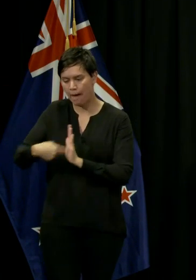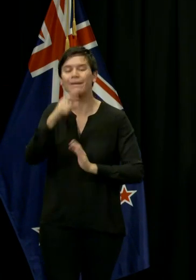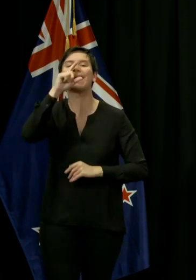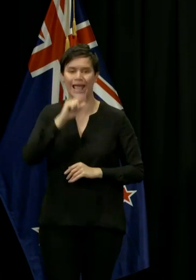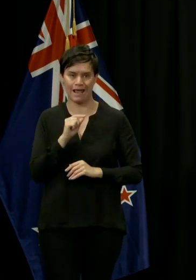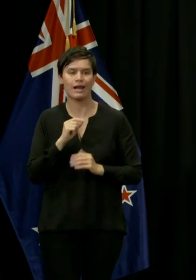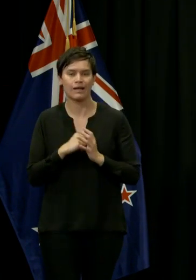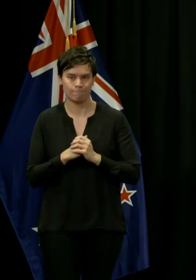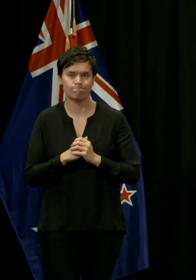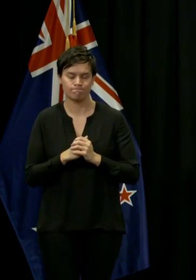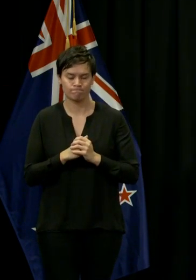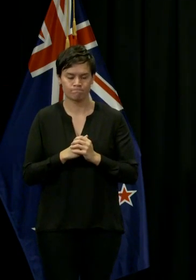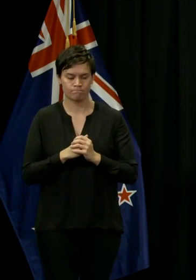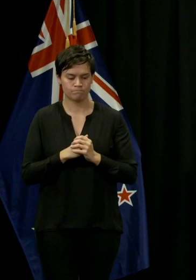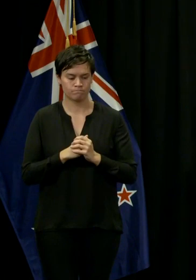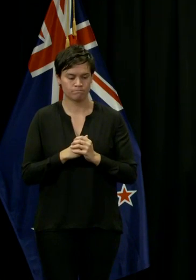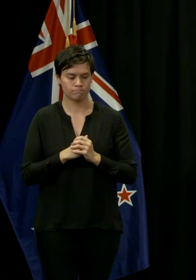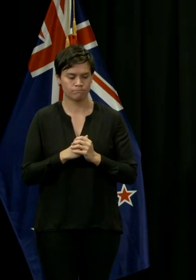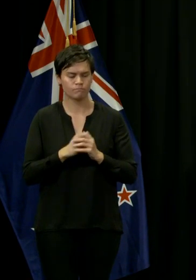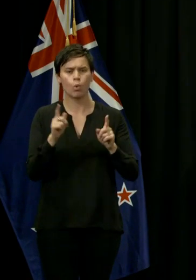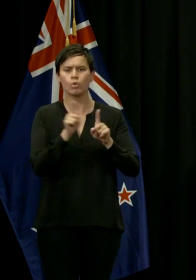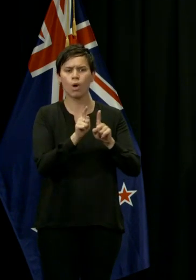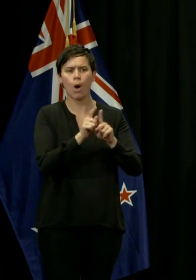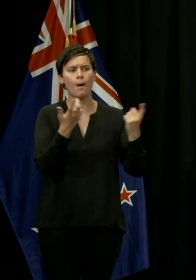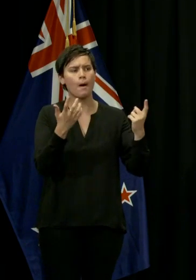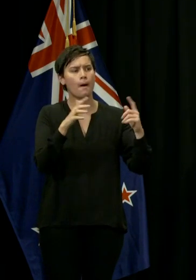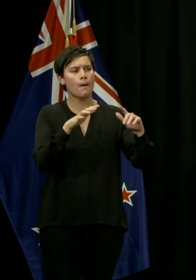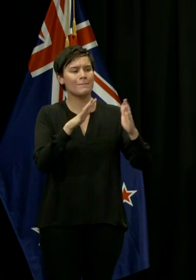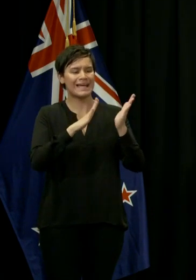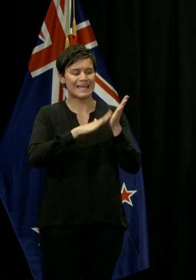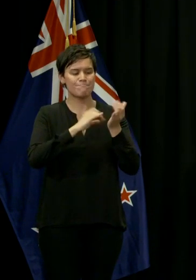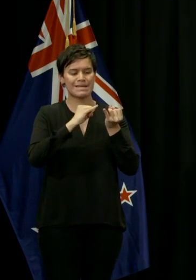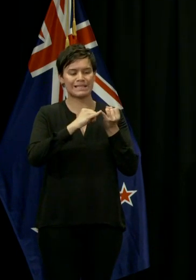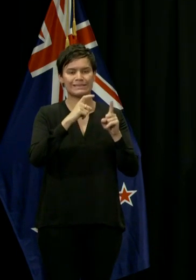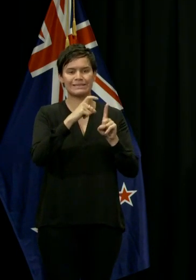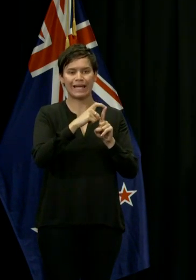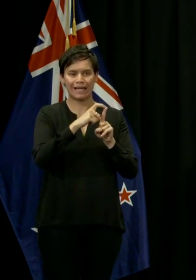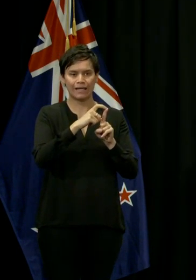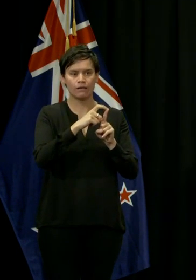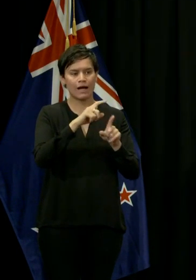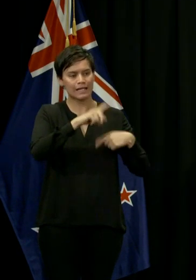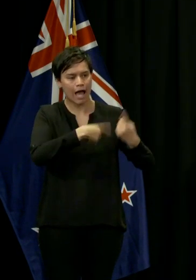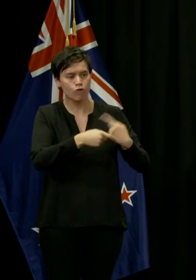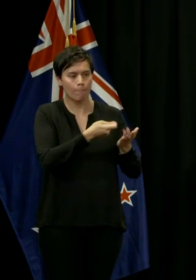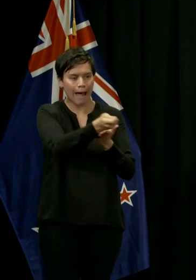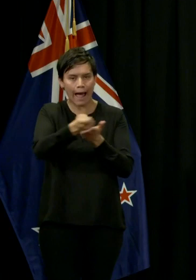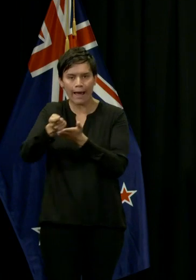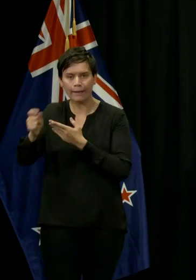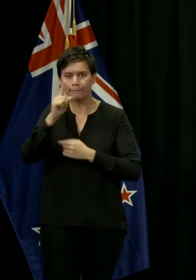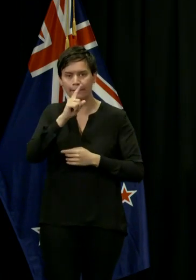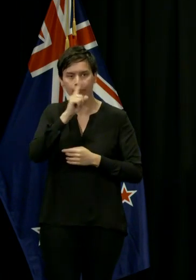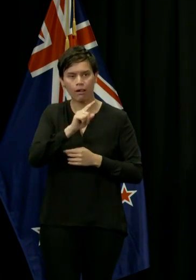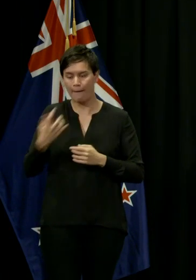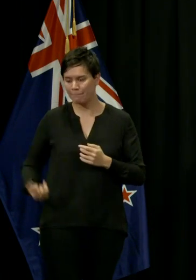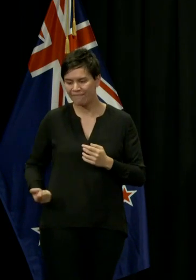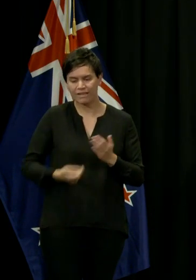those obviously from within the public service, those within MSD who are continuing payments, those who are ensuring